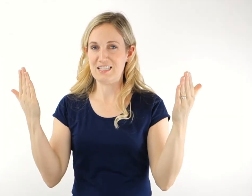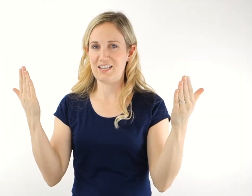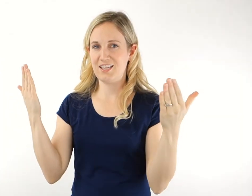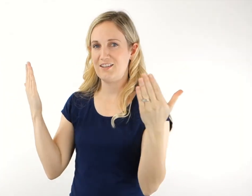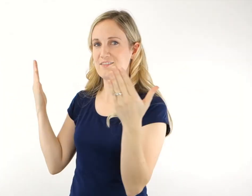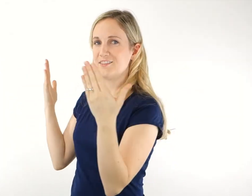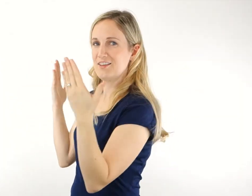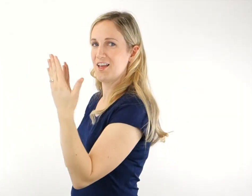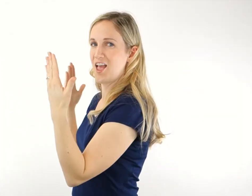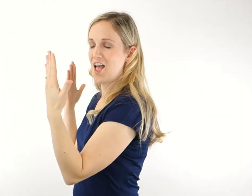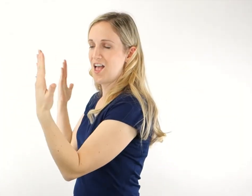See that again?